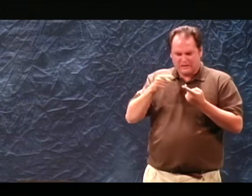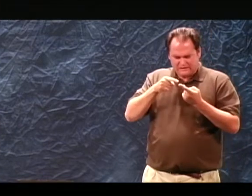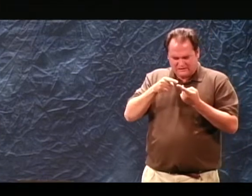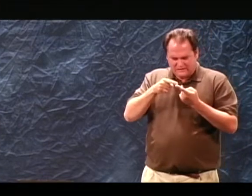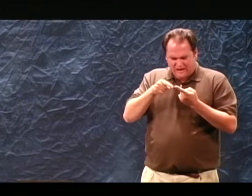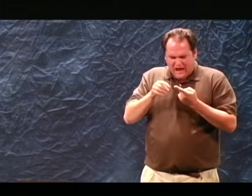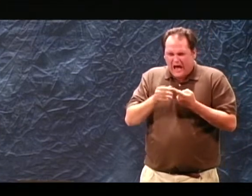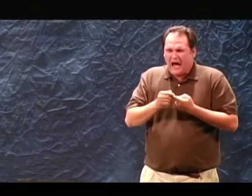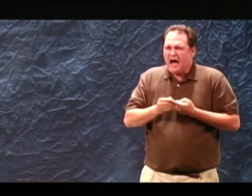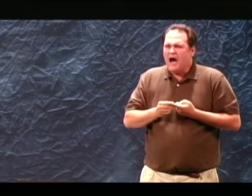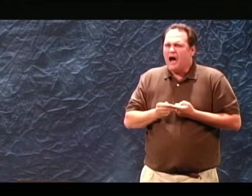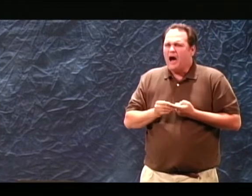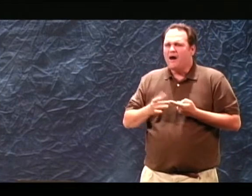perfect cut